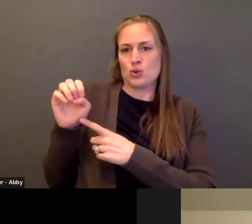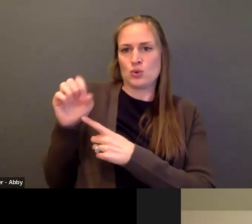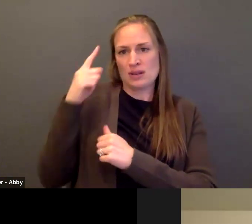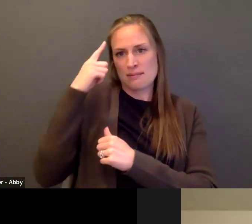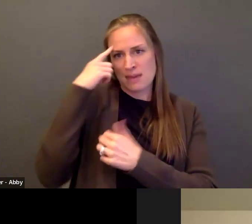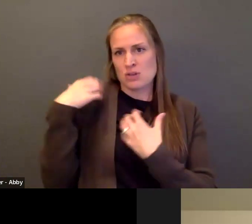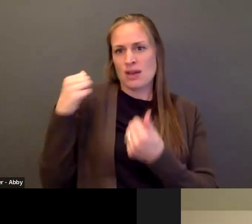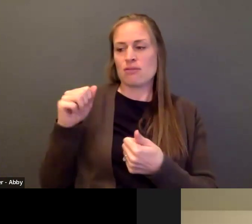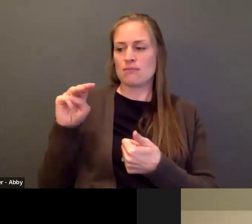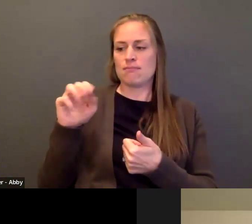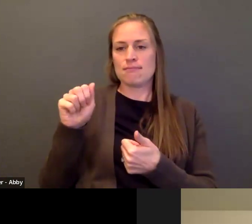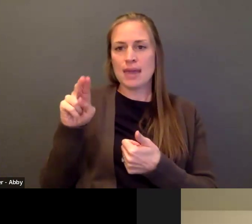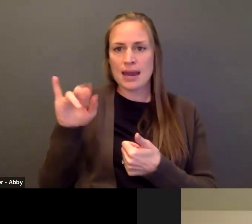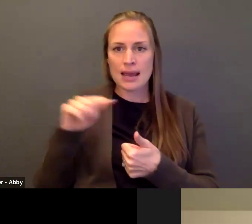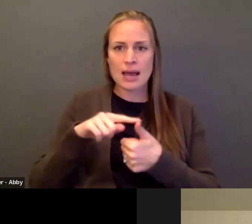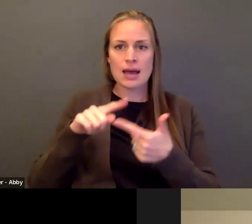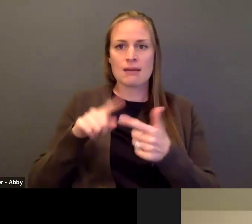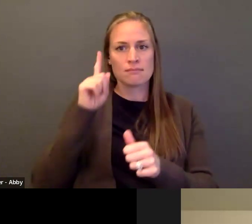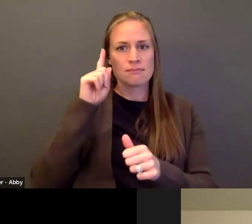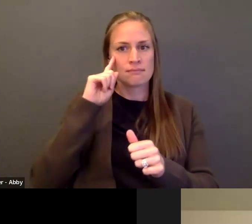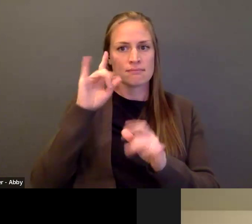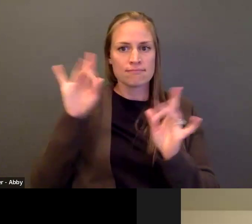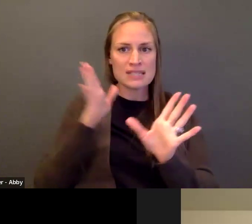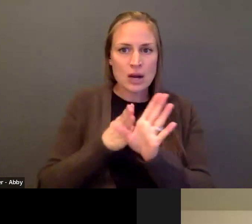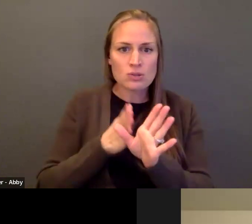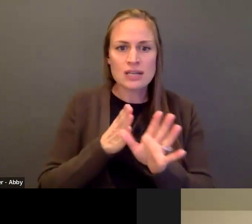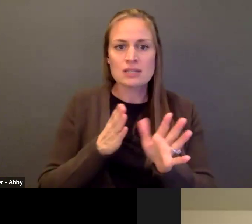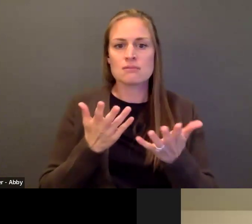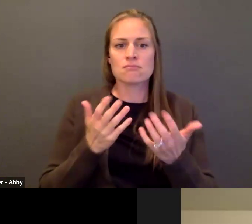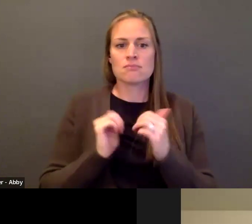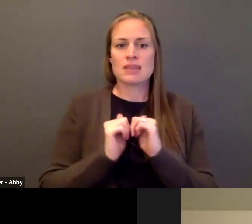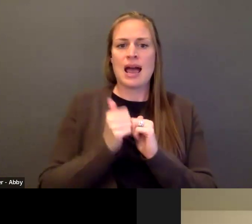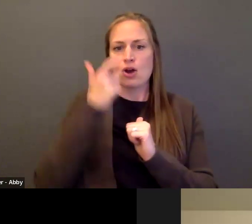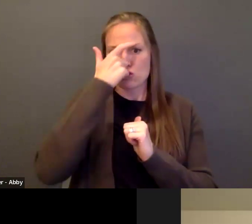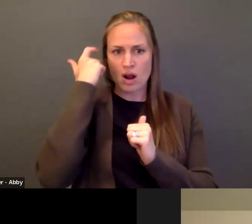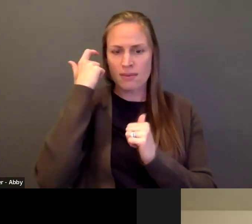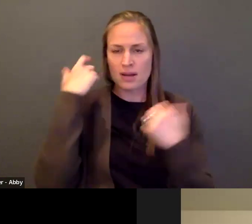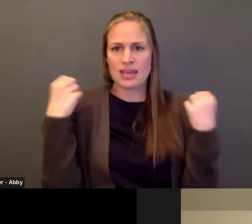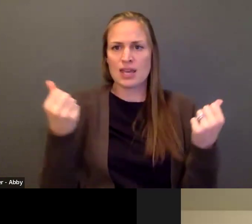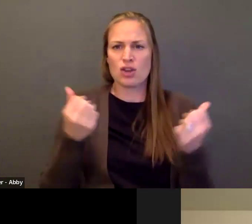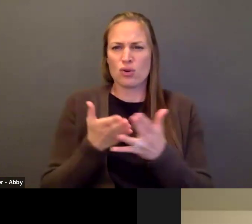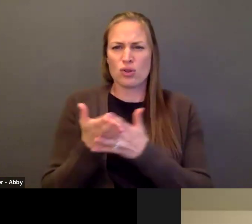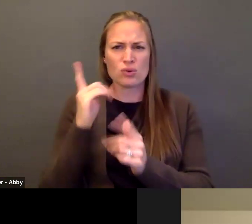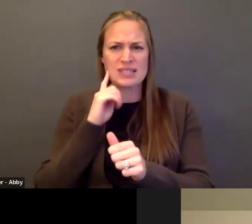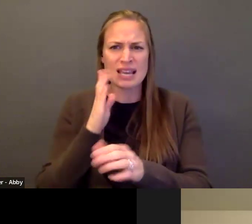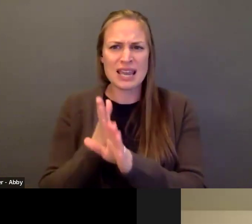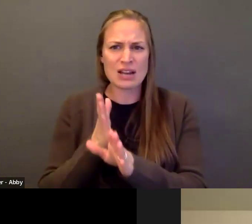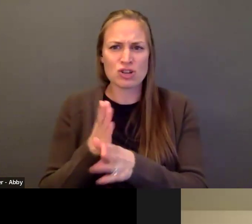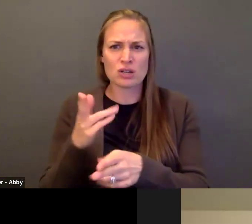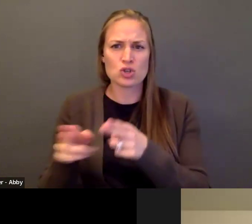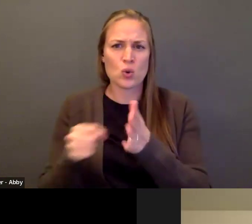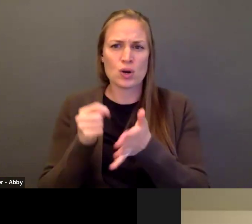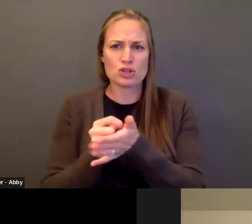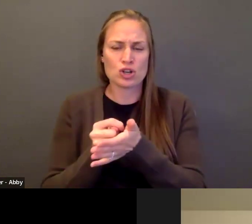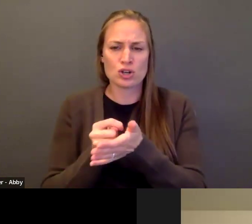like? How can trauma be healed through a short inpatient psychiatric facility? Maybe not